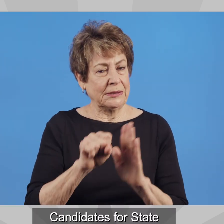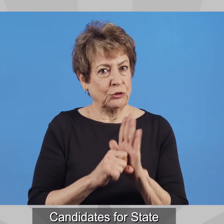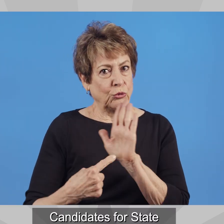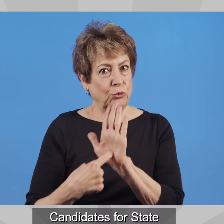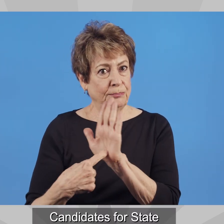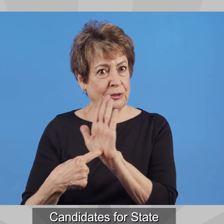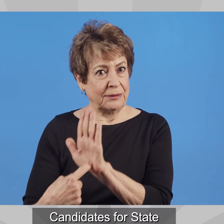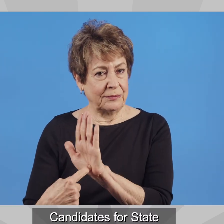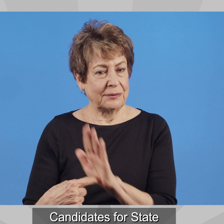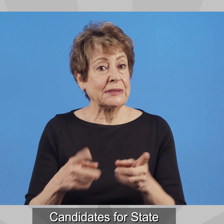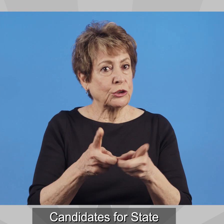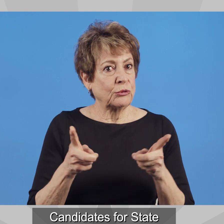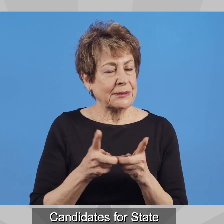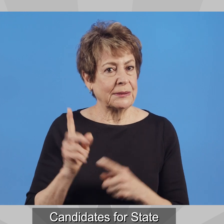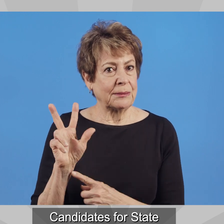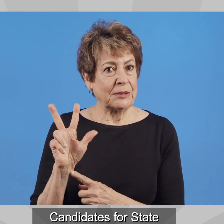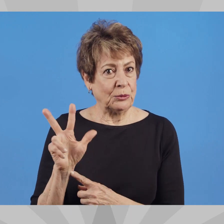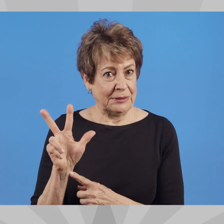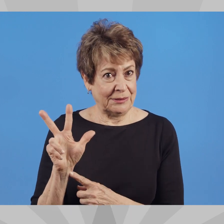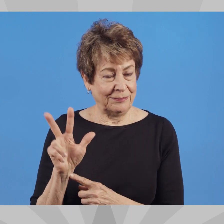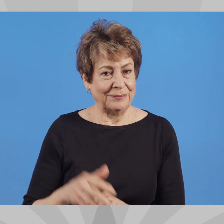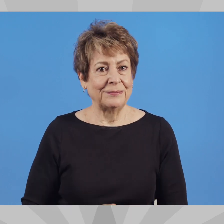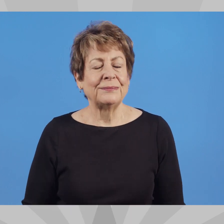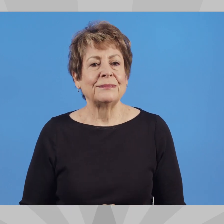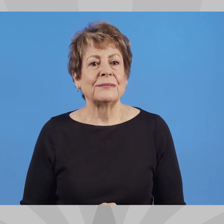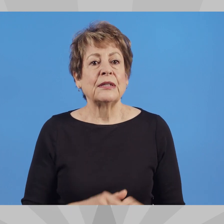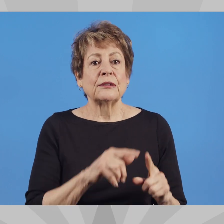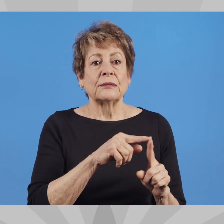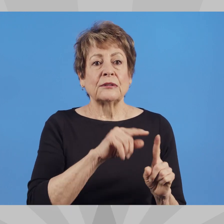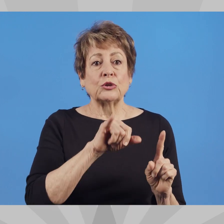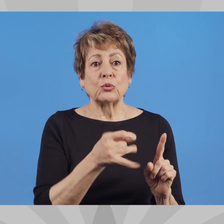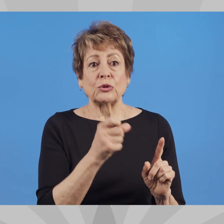Candidates for State Representative, District 3.